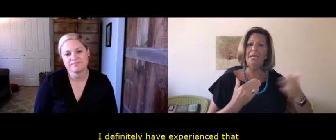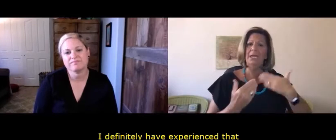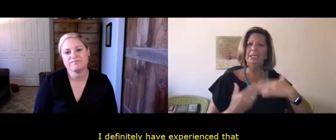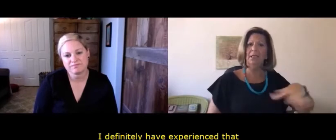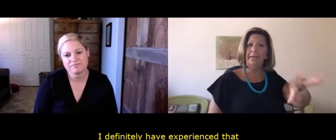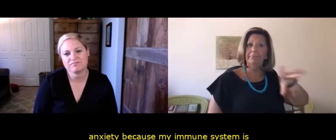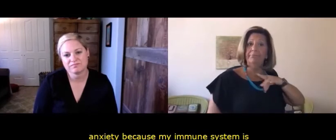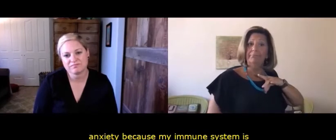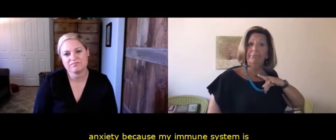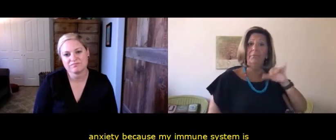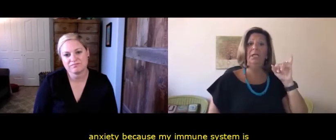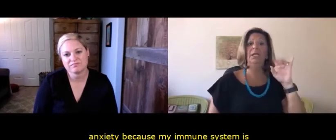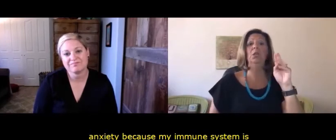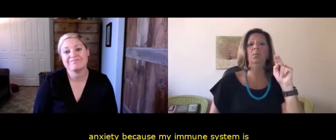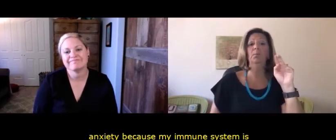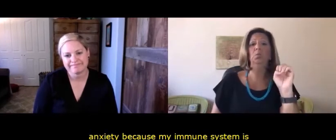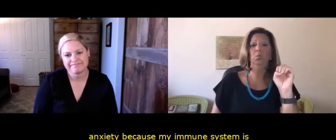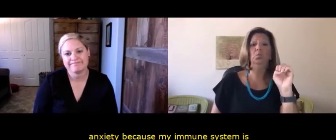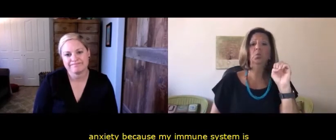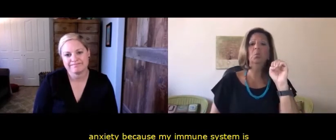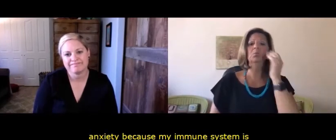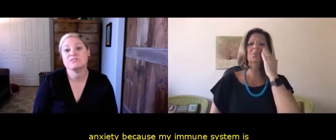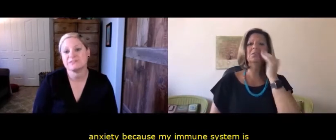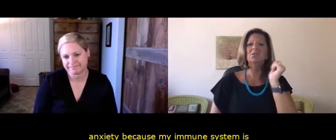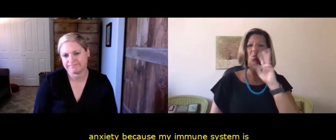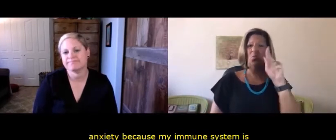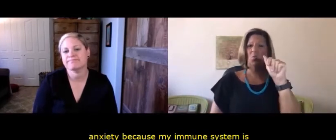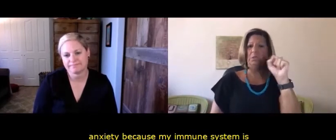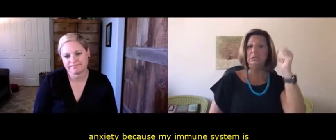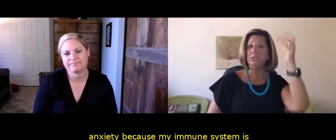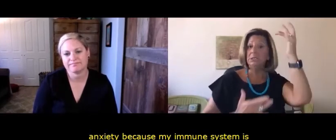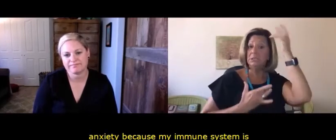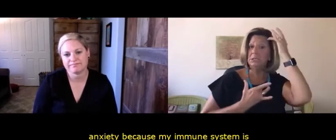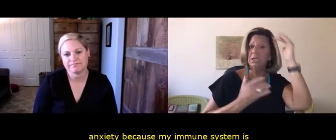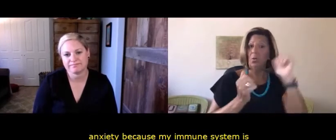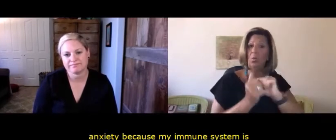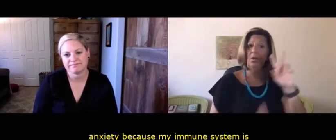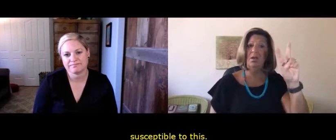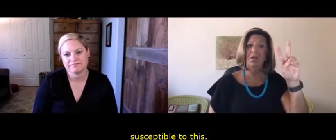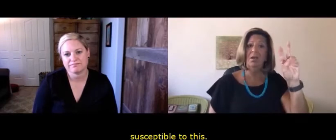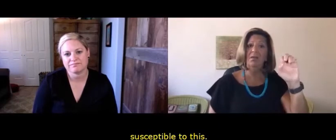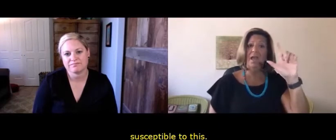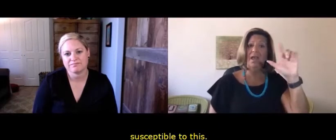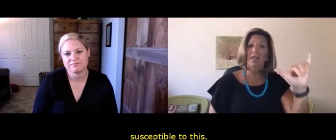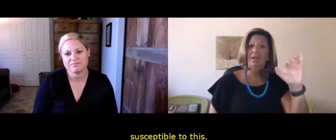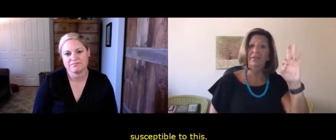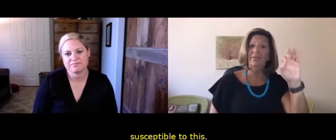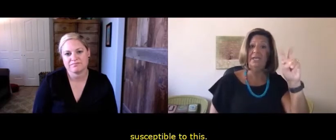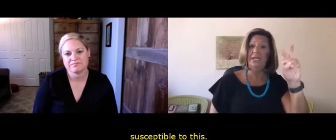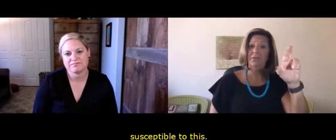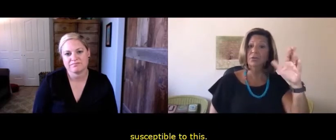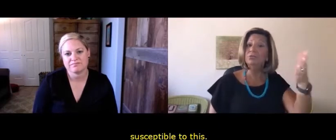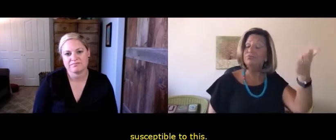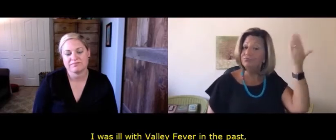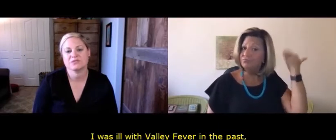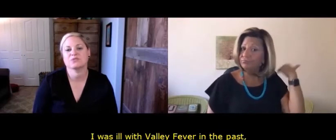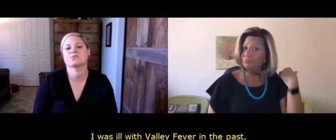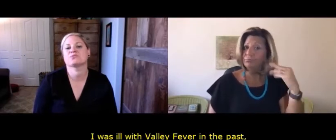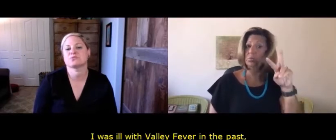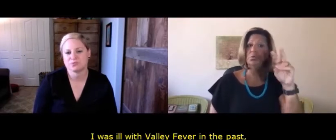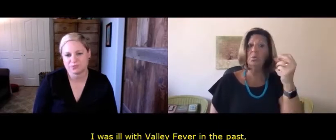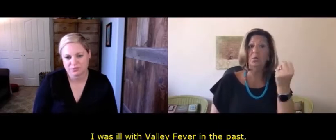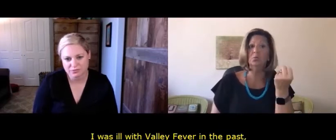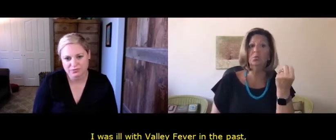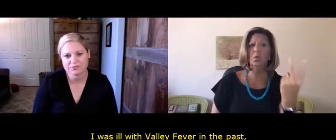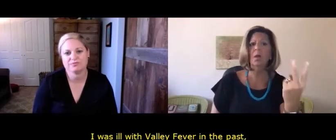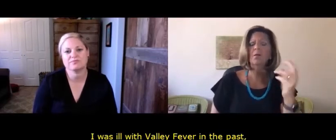have experienced that anxiety because of my immune system is susceptible to this. I was